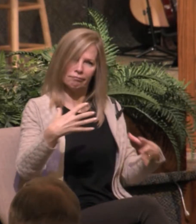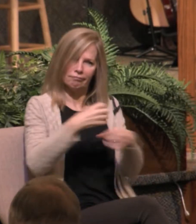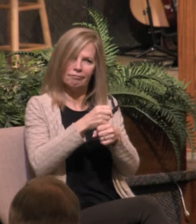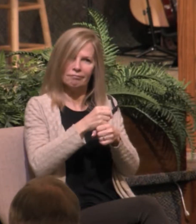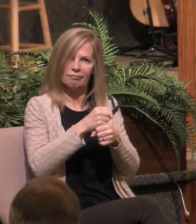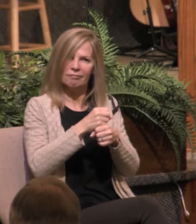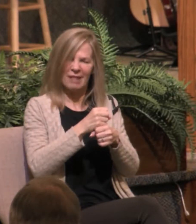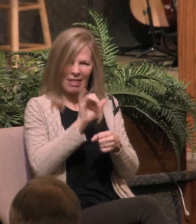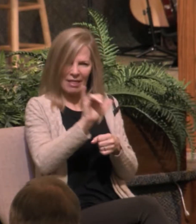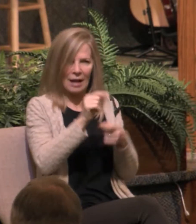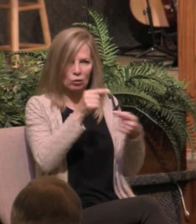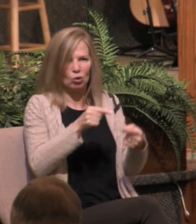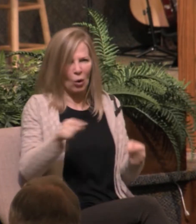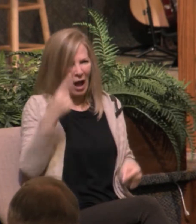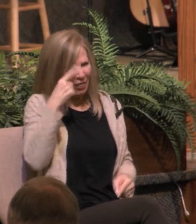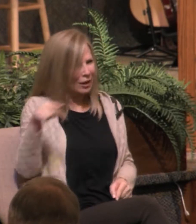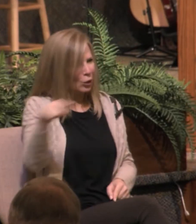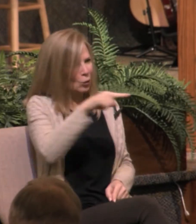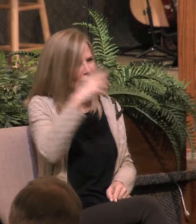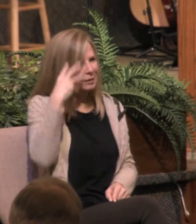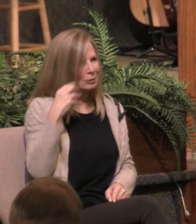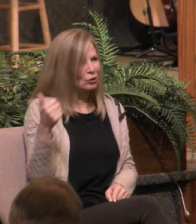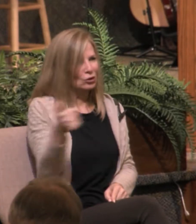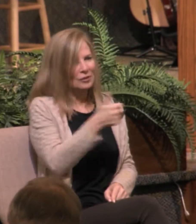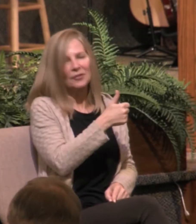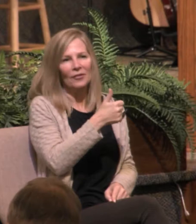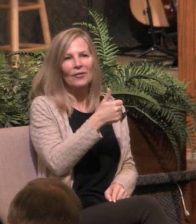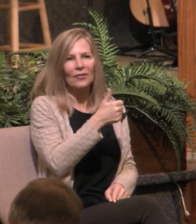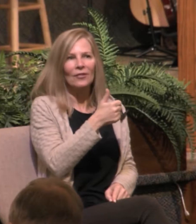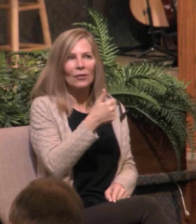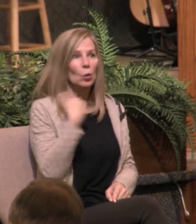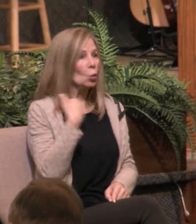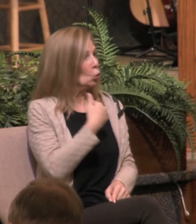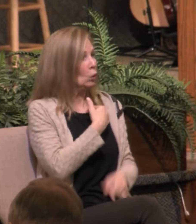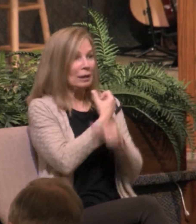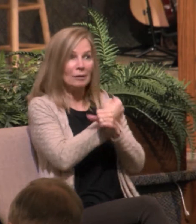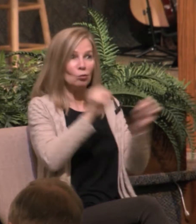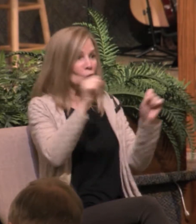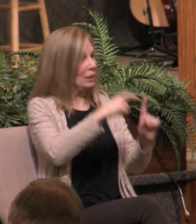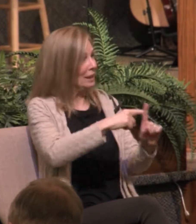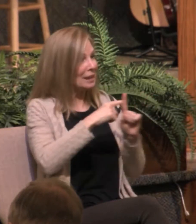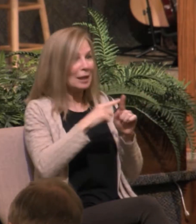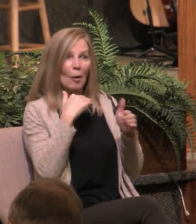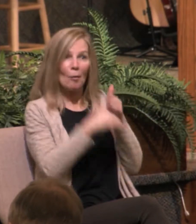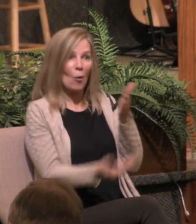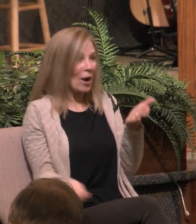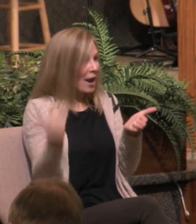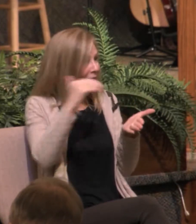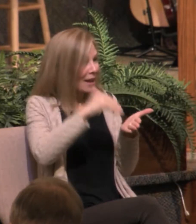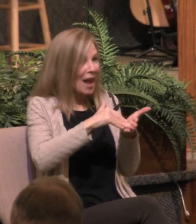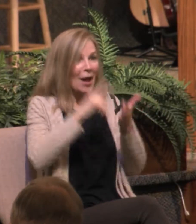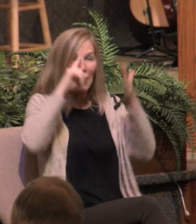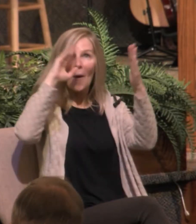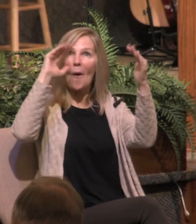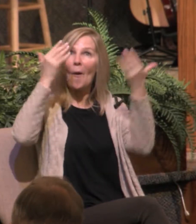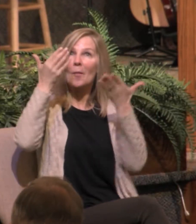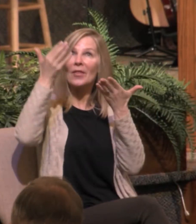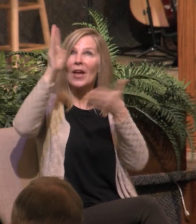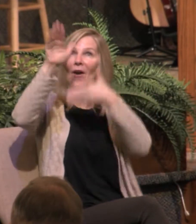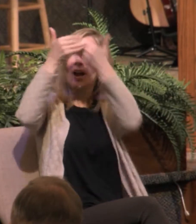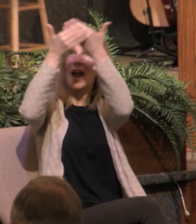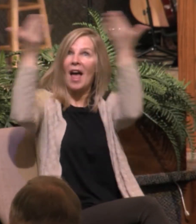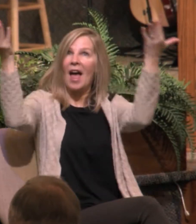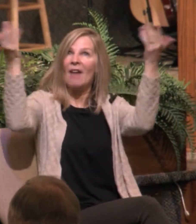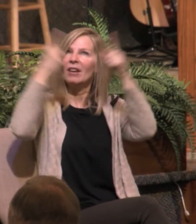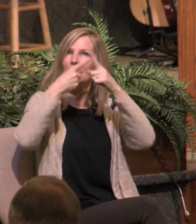think you can identify with as a believer. We've been redeemed, we've been born again, we have a hope in heaven, and yet we still live in